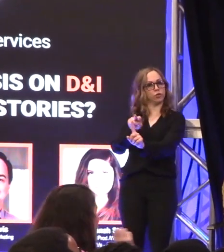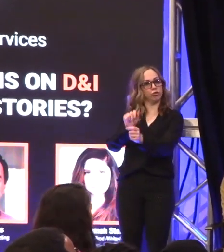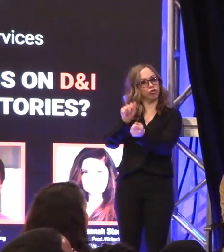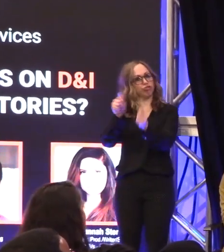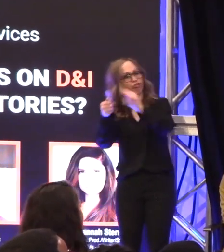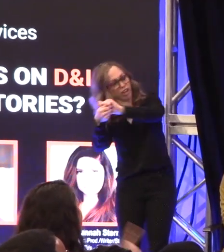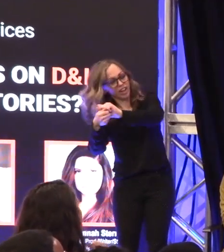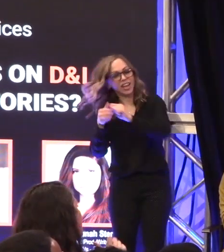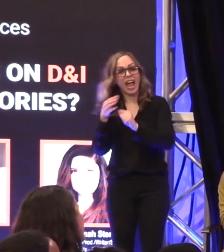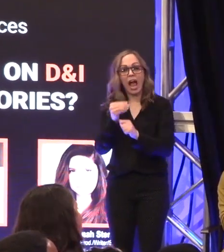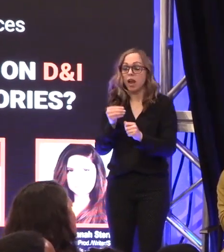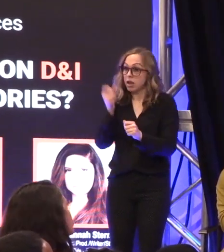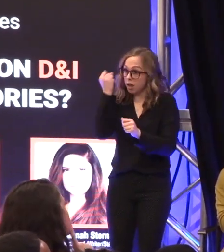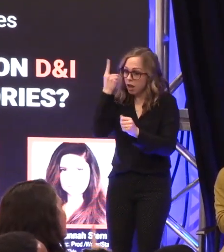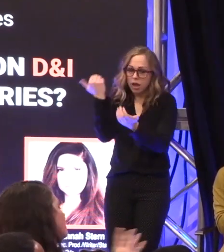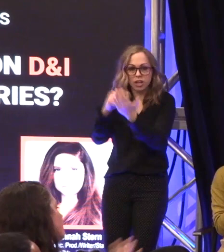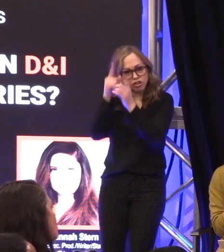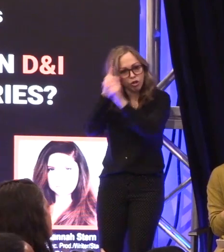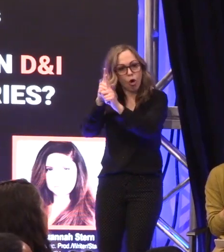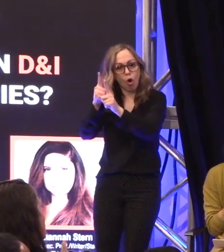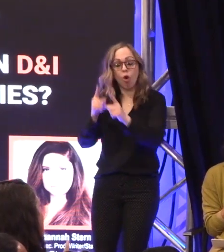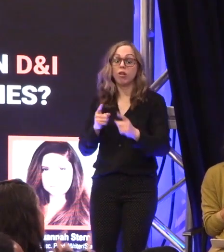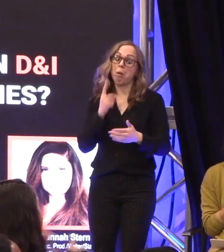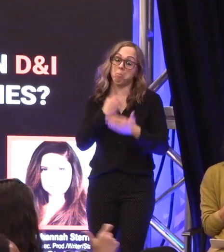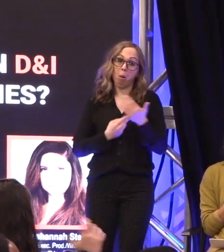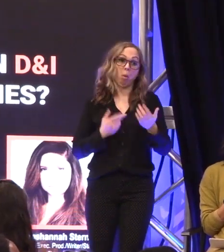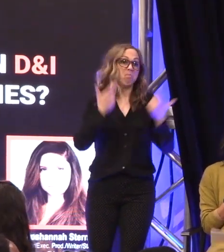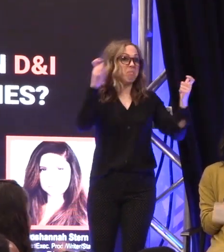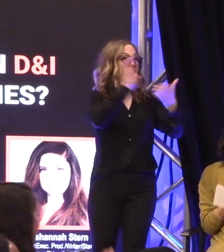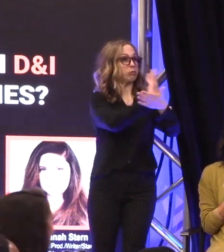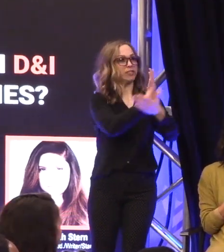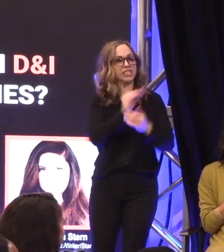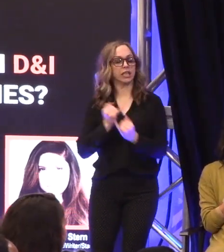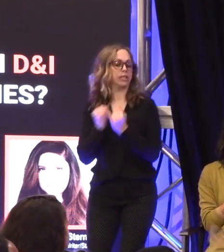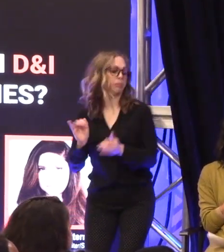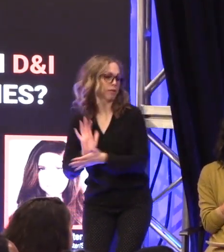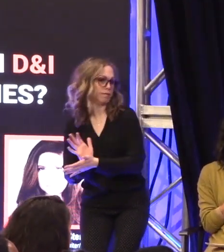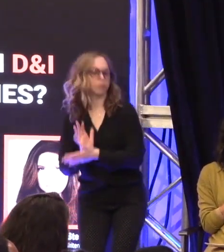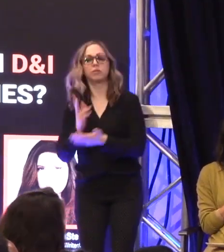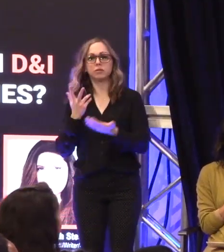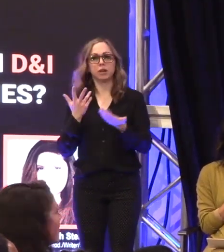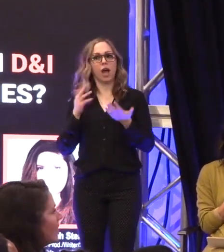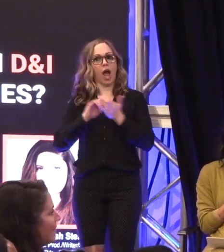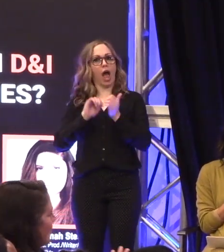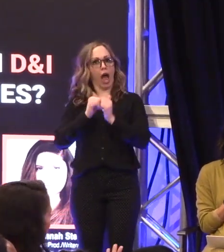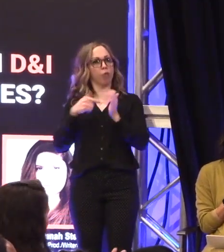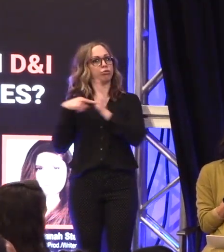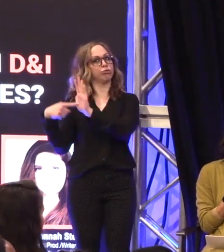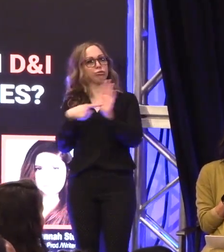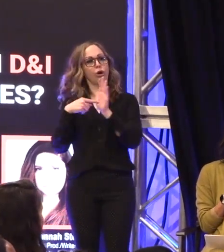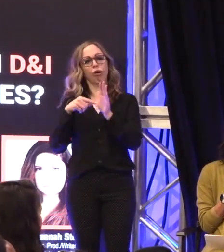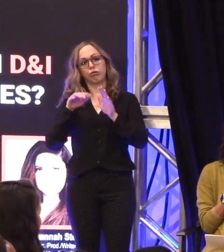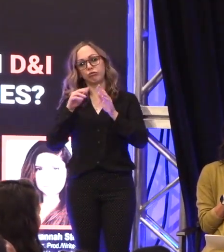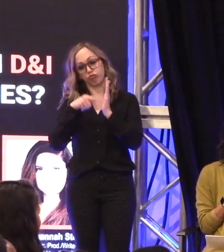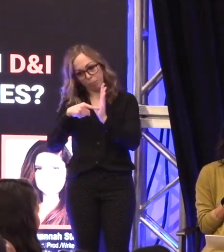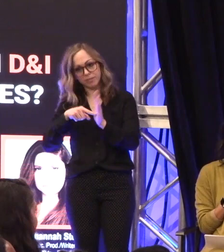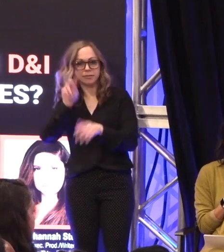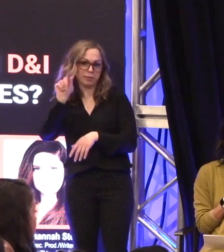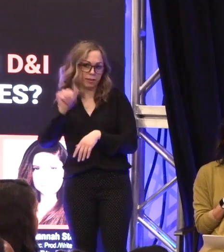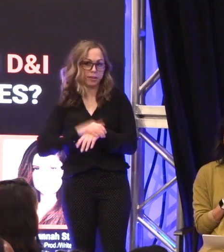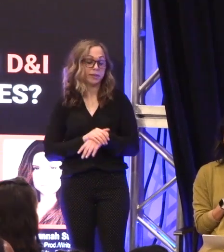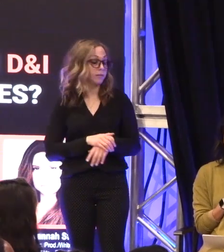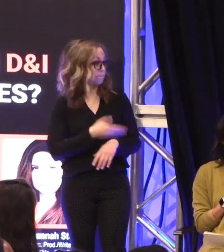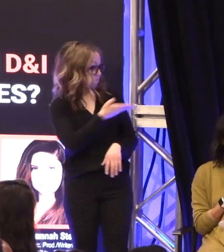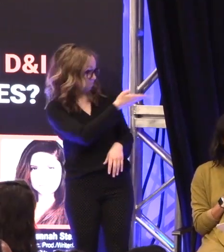to ensure full representation on the big and small screens. So we have, of course, our four wonderful panelists here that represent different